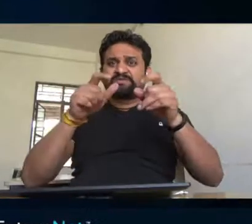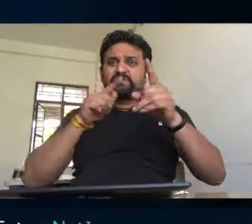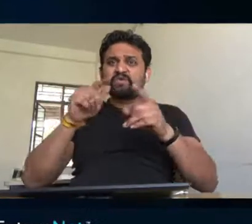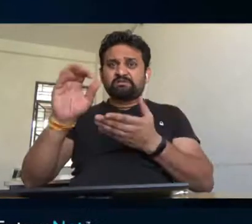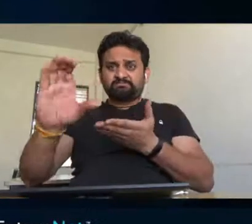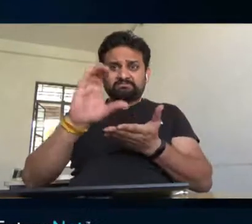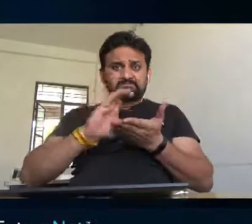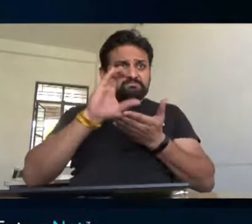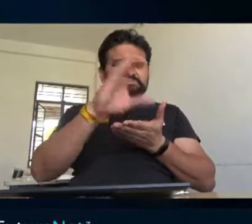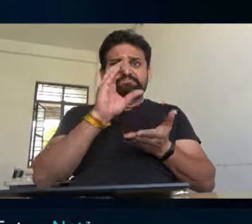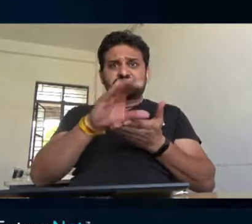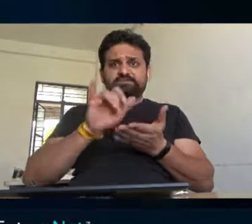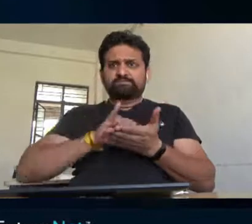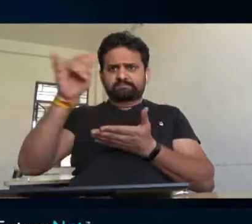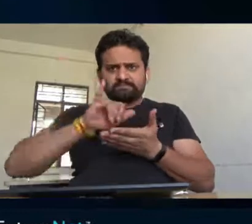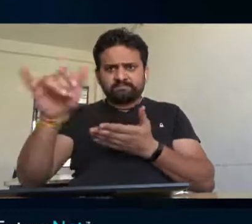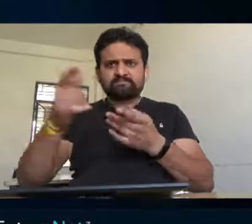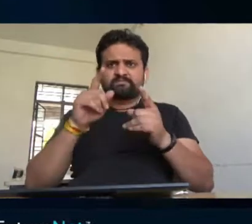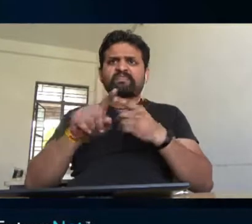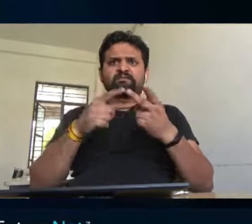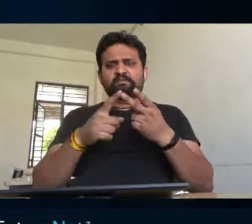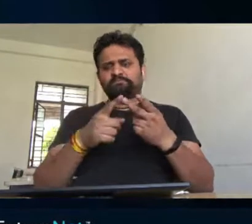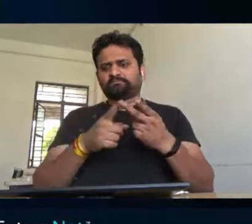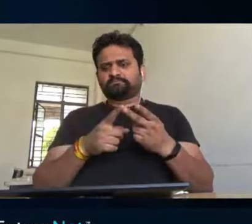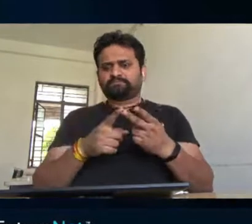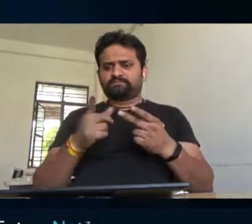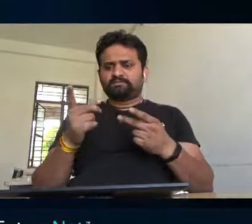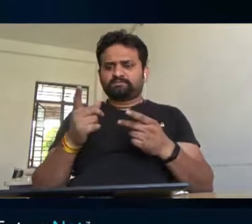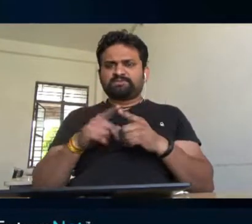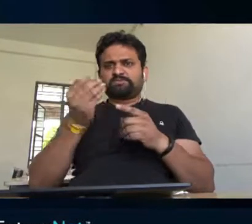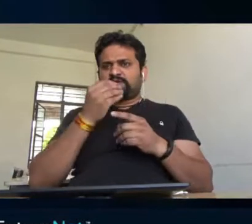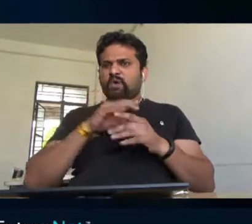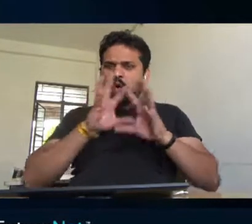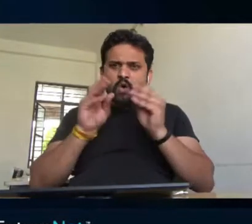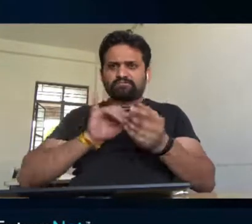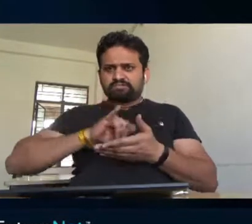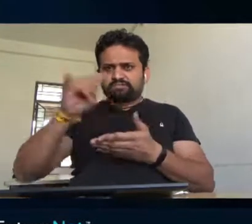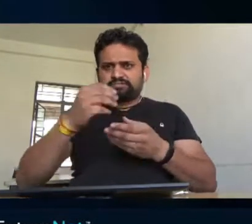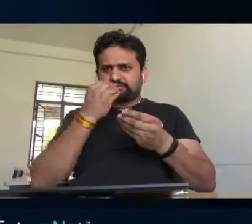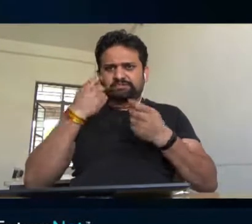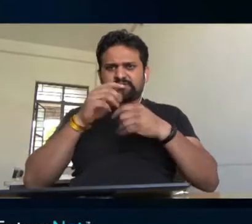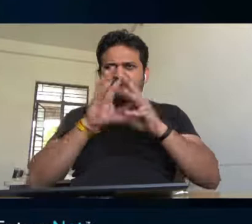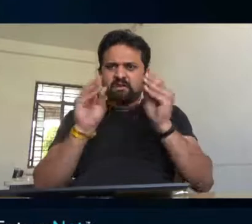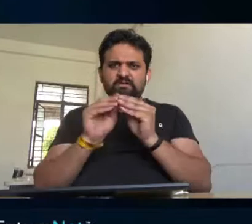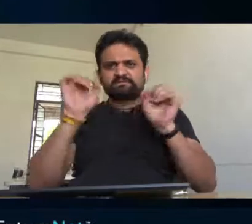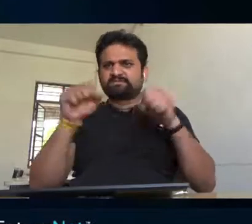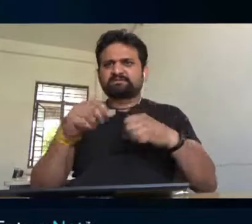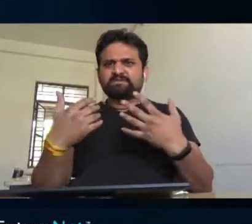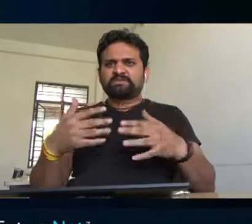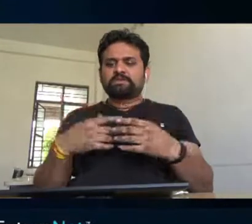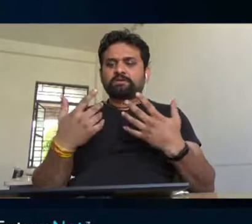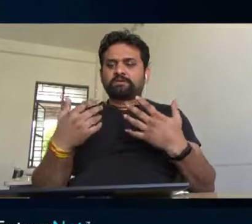out very quickly, because last year 5,000 people saw what it means to make party with FutureNet,